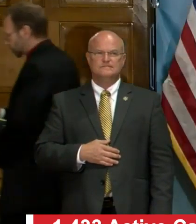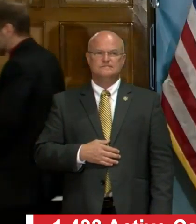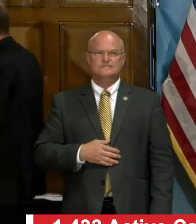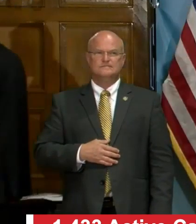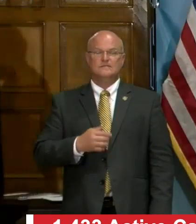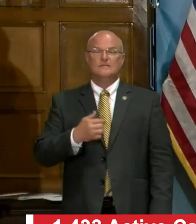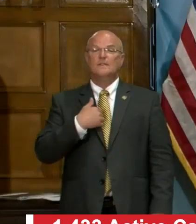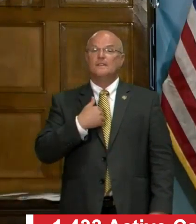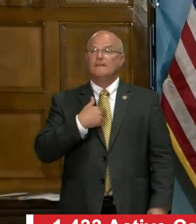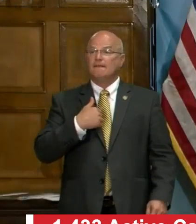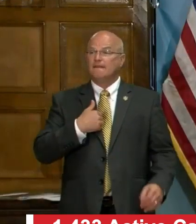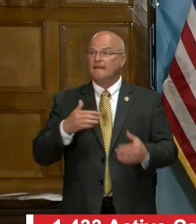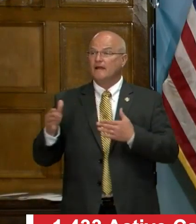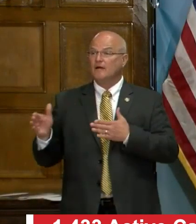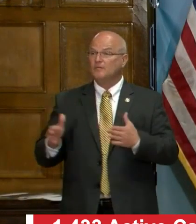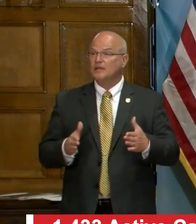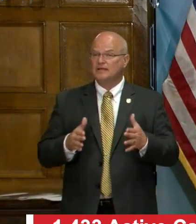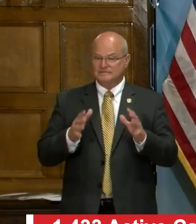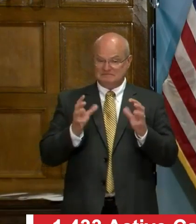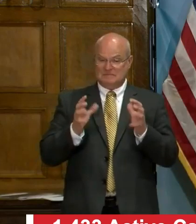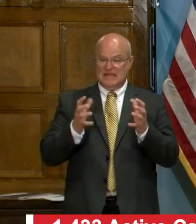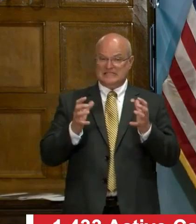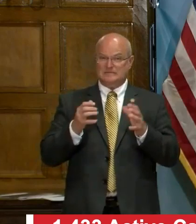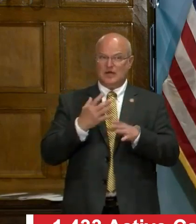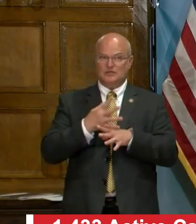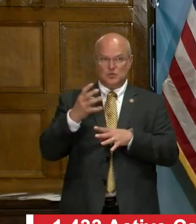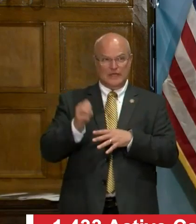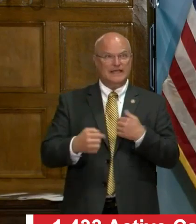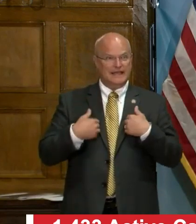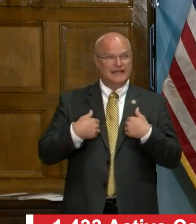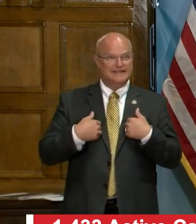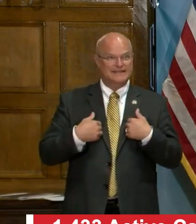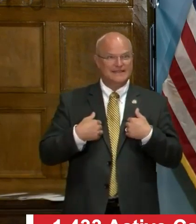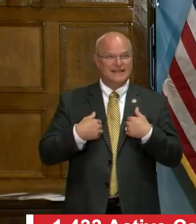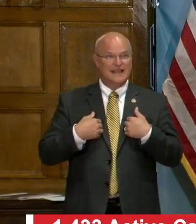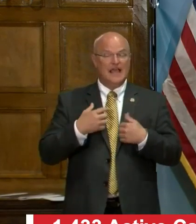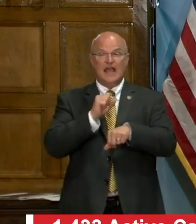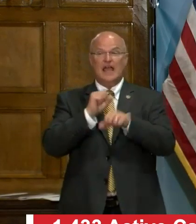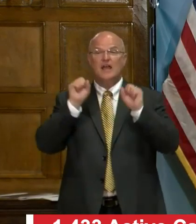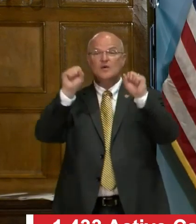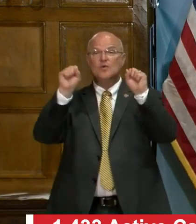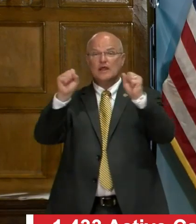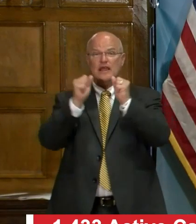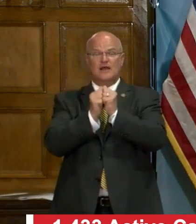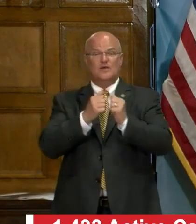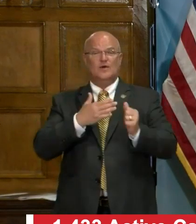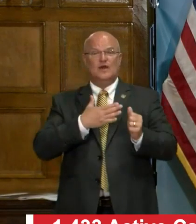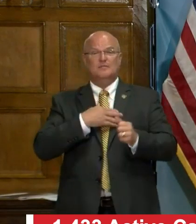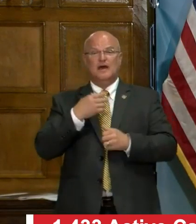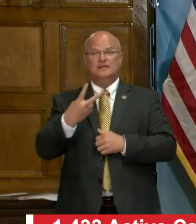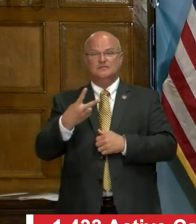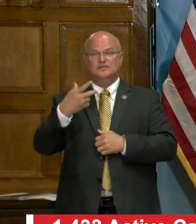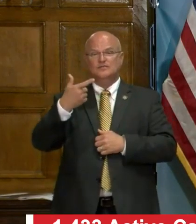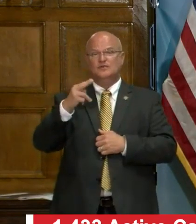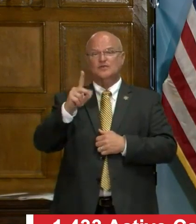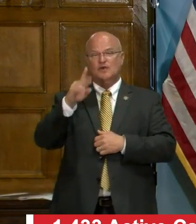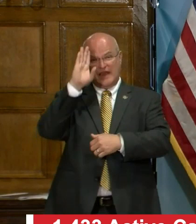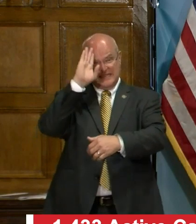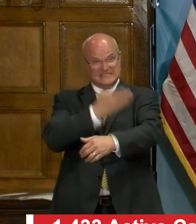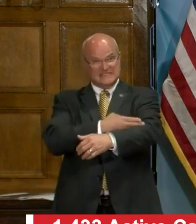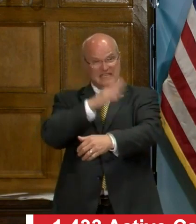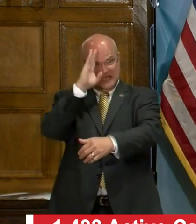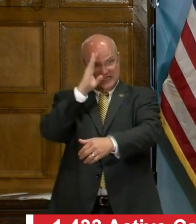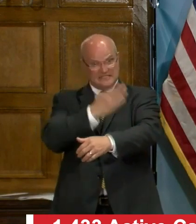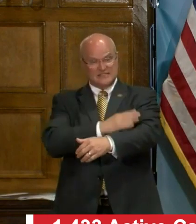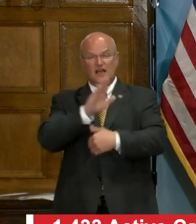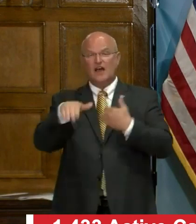So I plan on playing basketball this weekend and working out with my 2 grandsons. We're